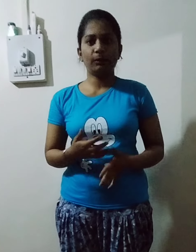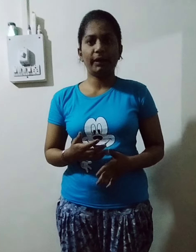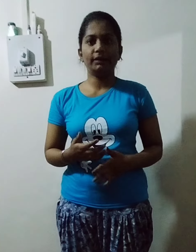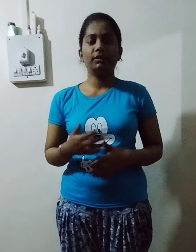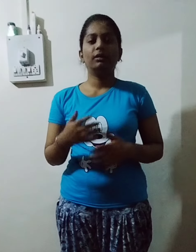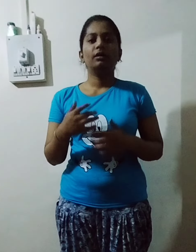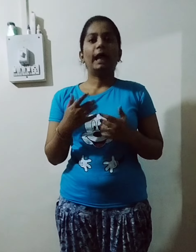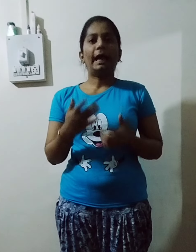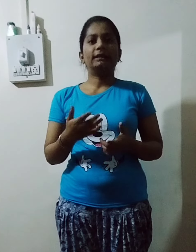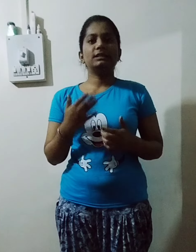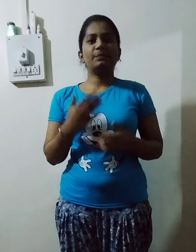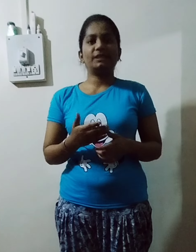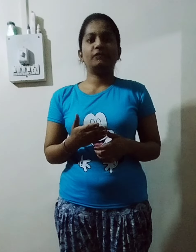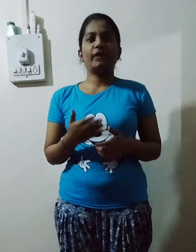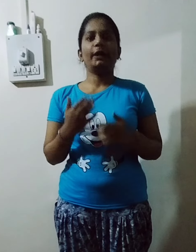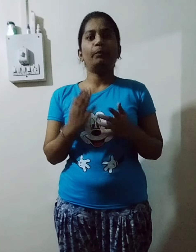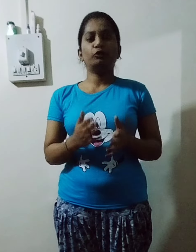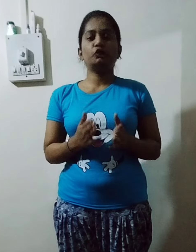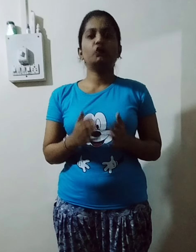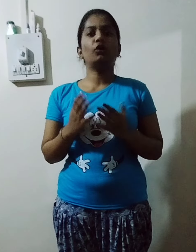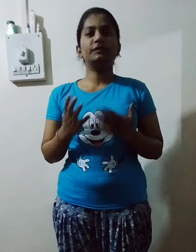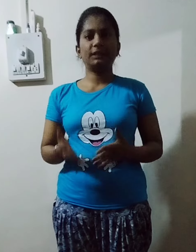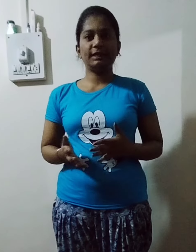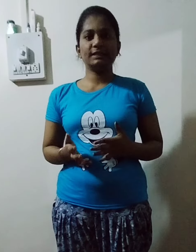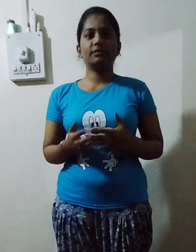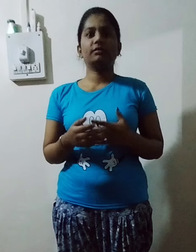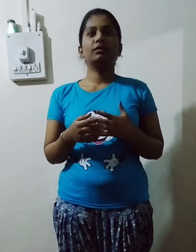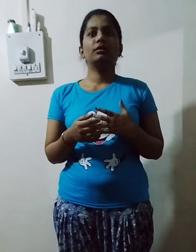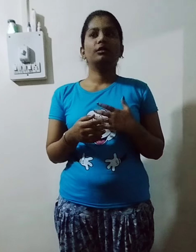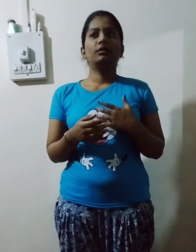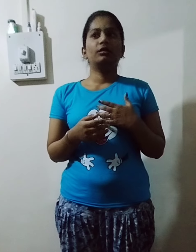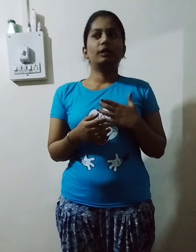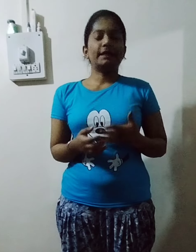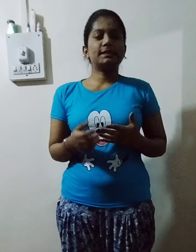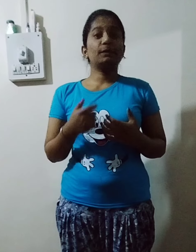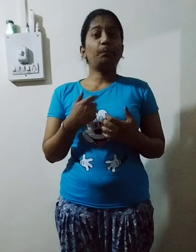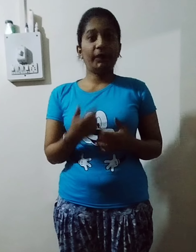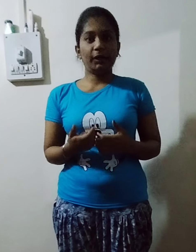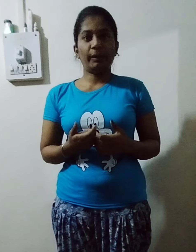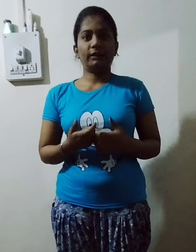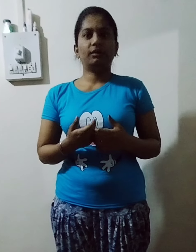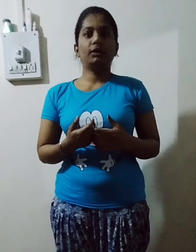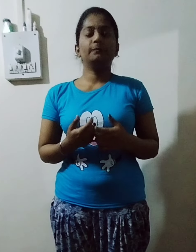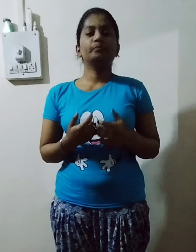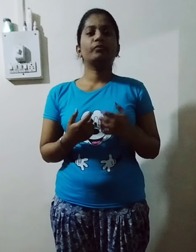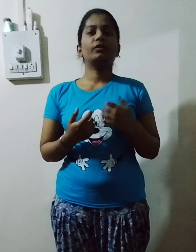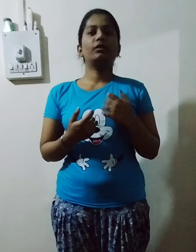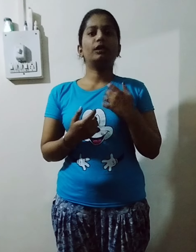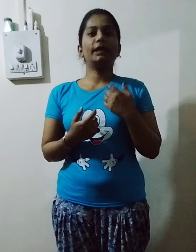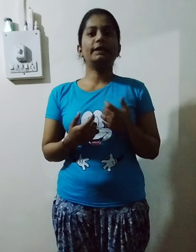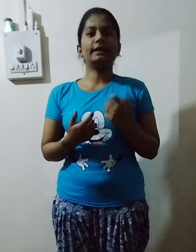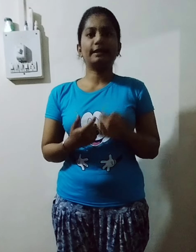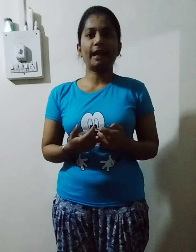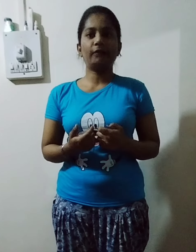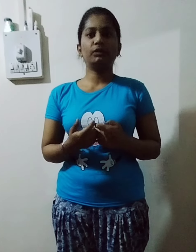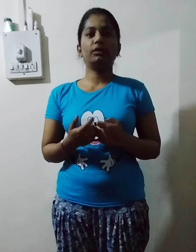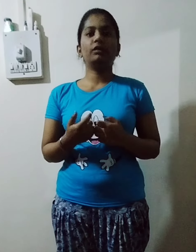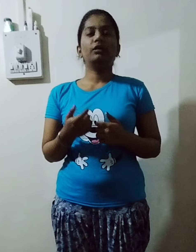element at the specified position of the list. Next is a pick method. It retrieves the